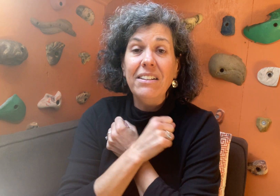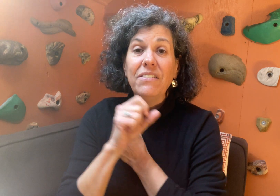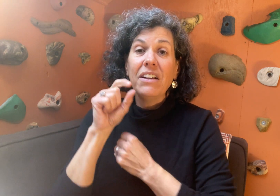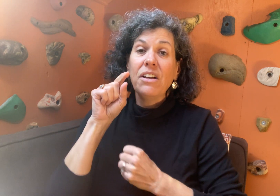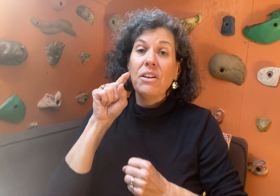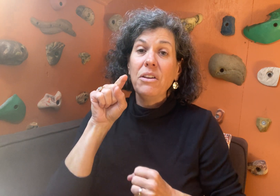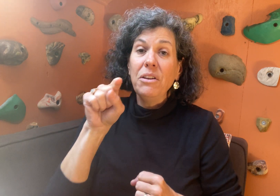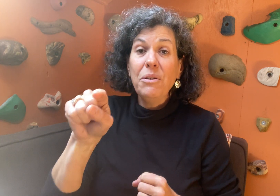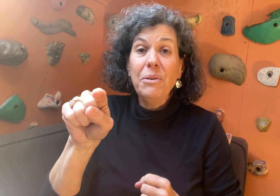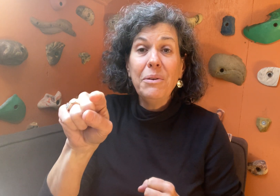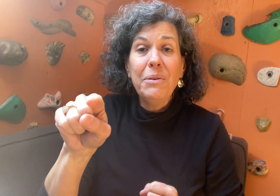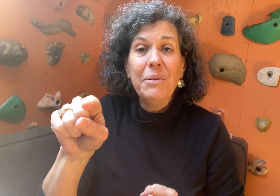love you.